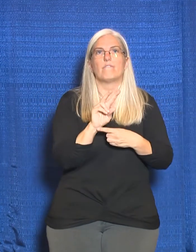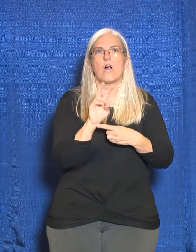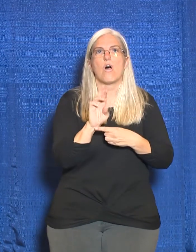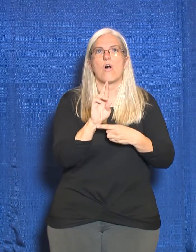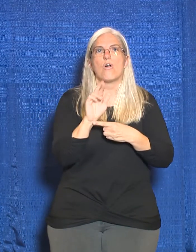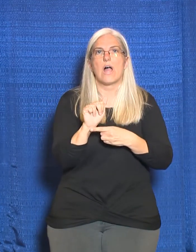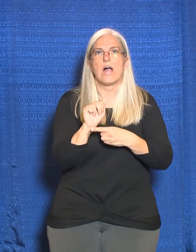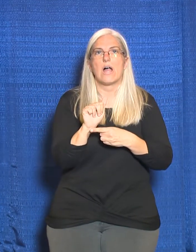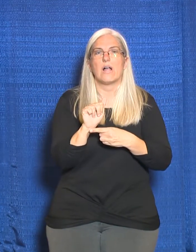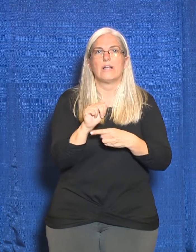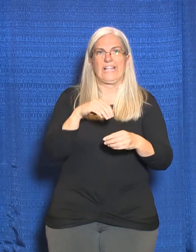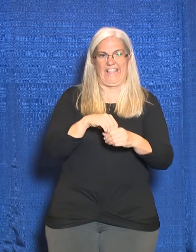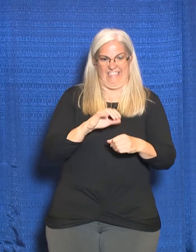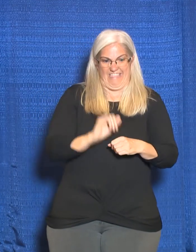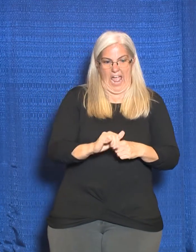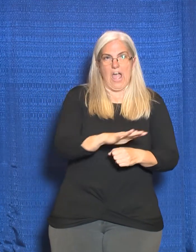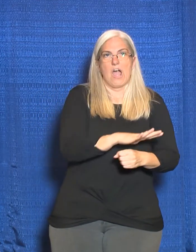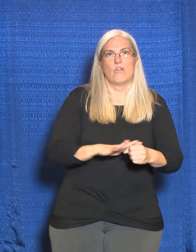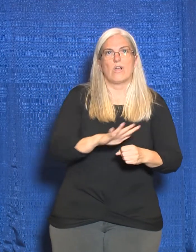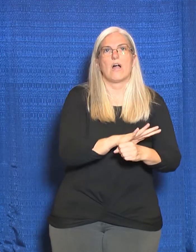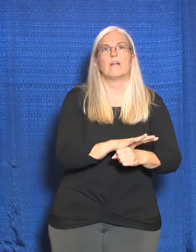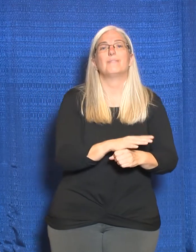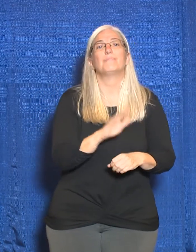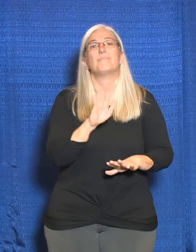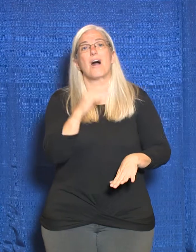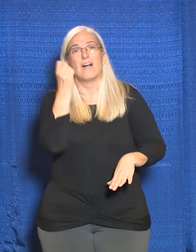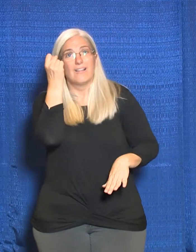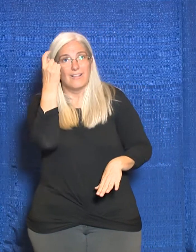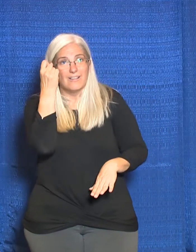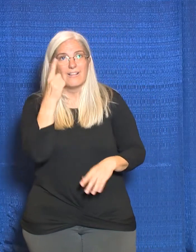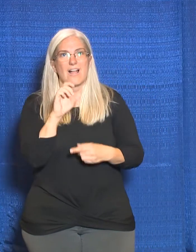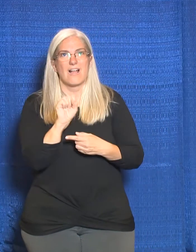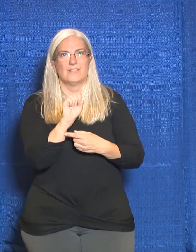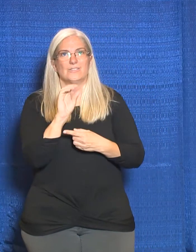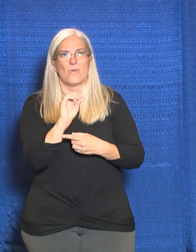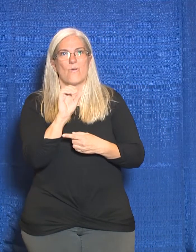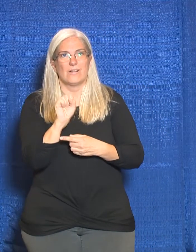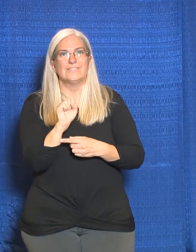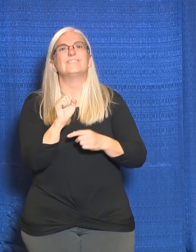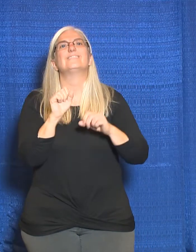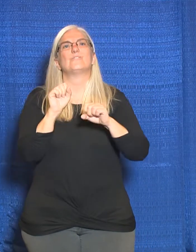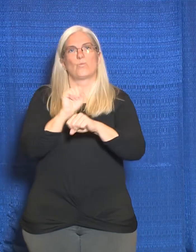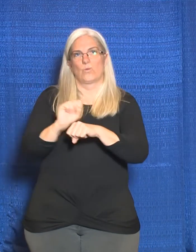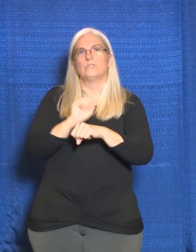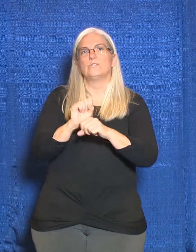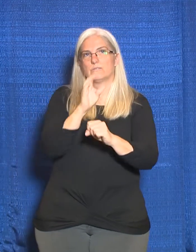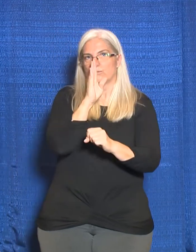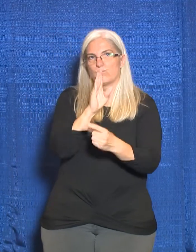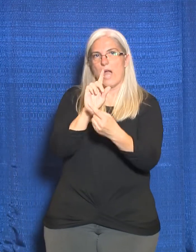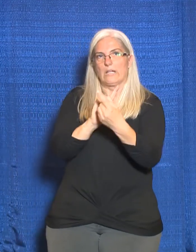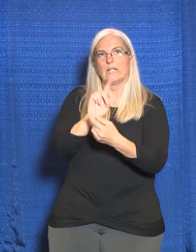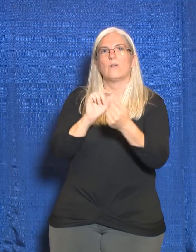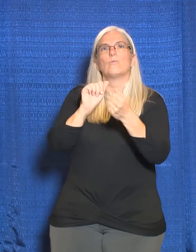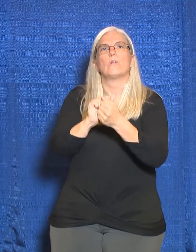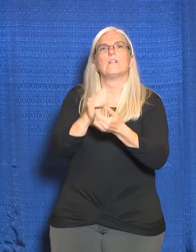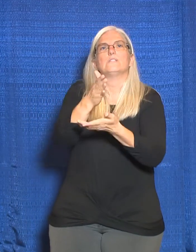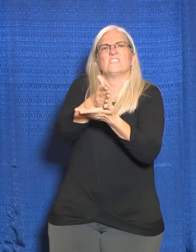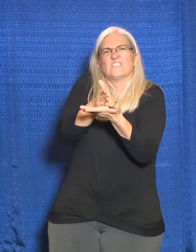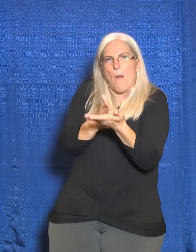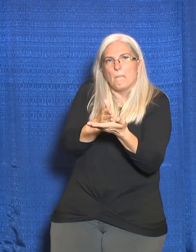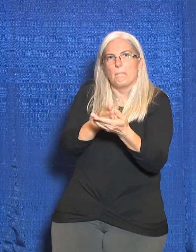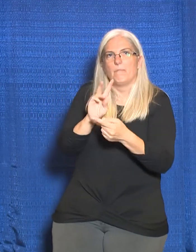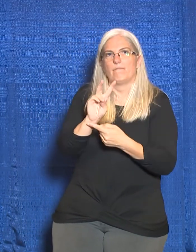the SOS does work directly with some VRAs to provide voter registration cards and track registrations.